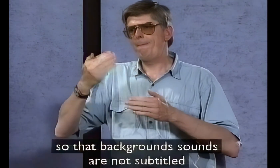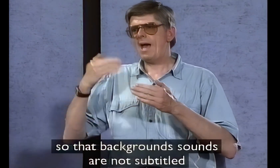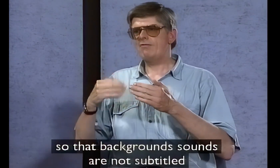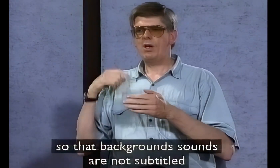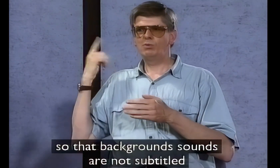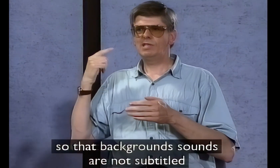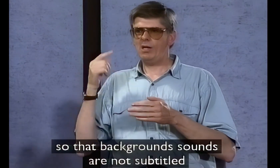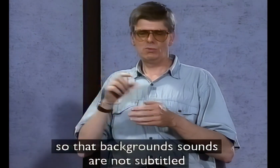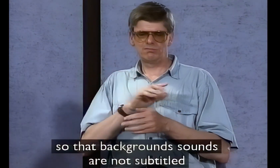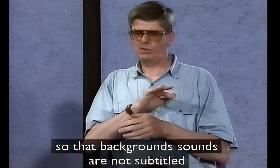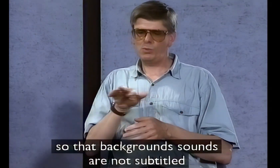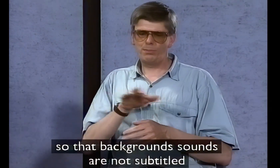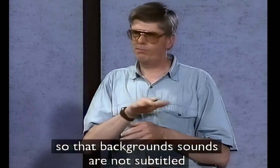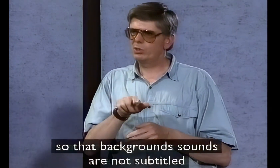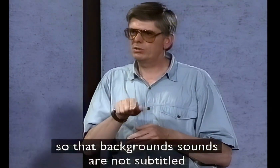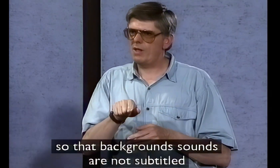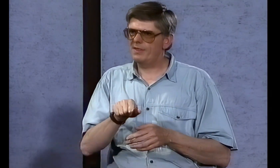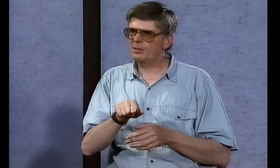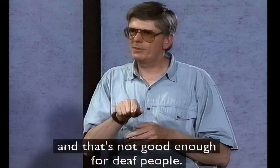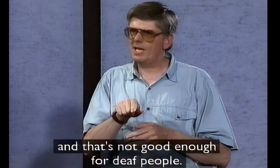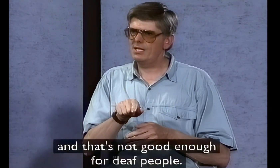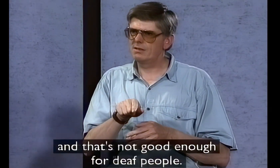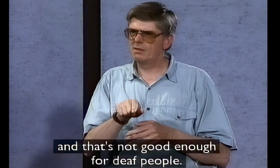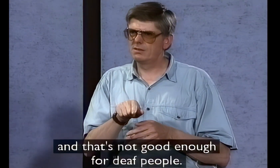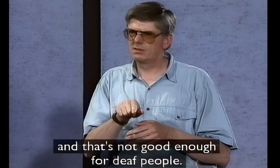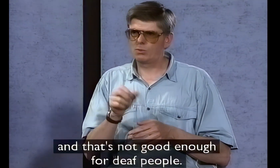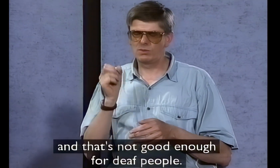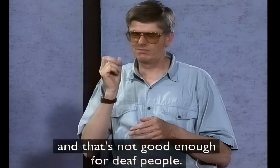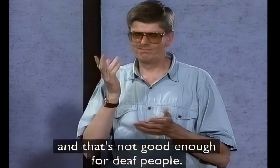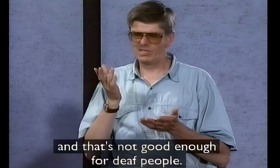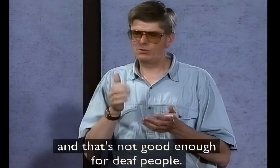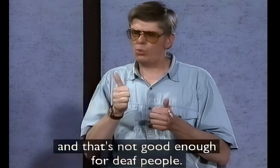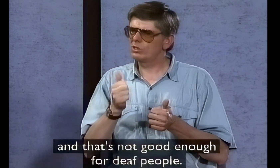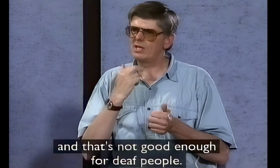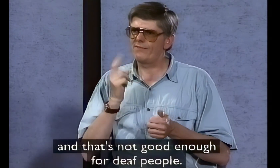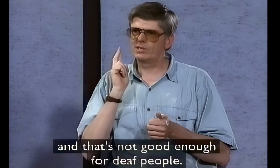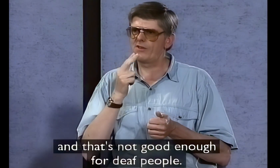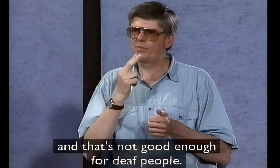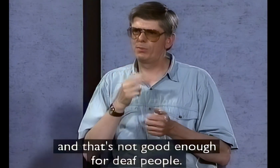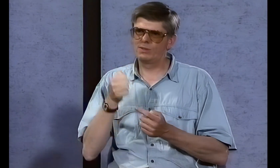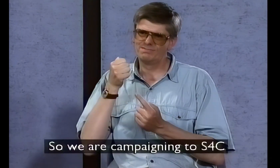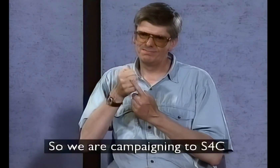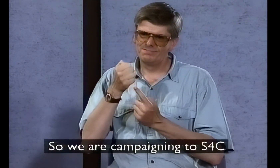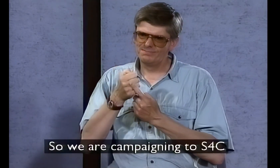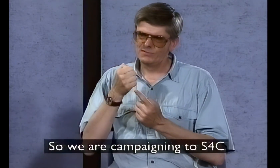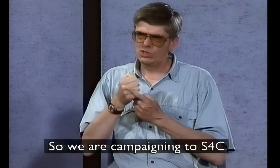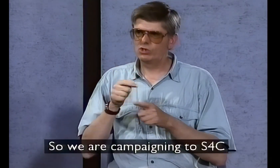so that background sounds are not subtitled, and that's not good enough for deaf people. So we are campaigning